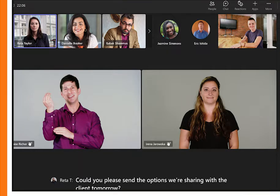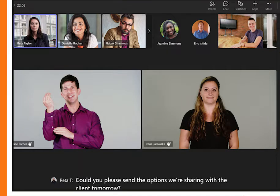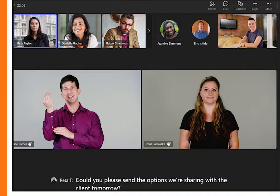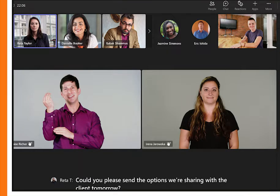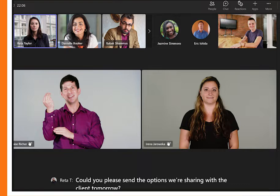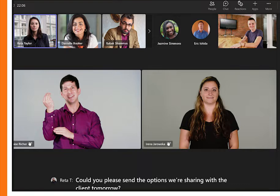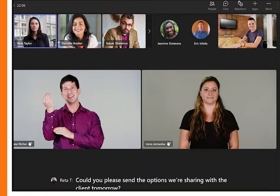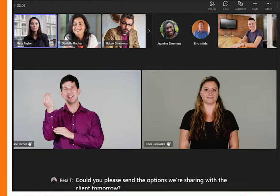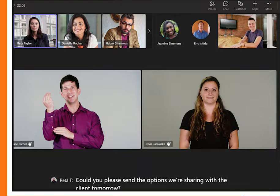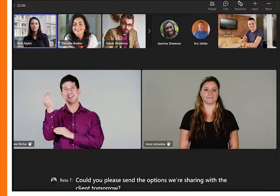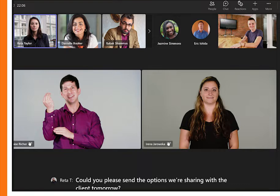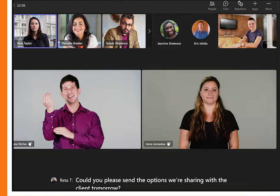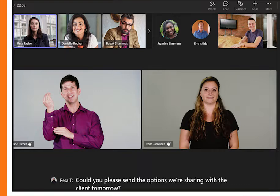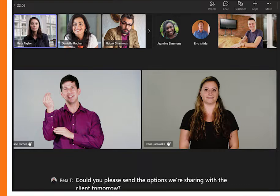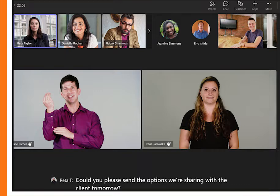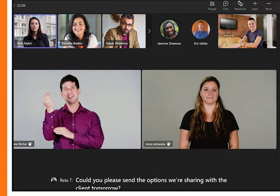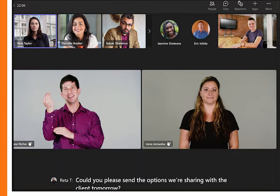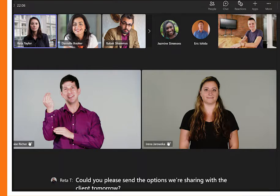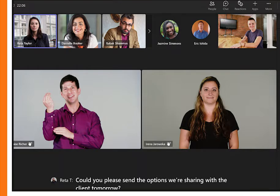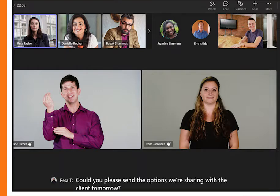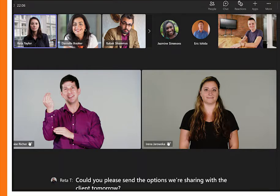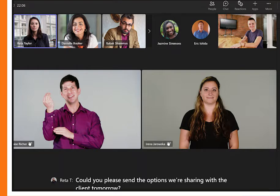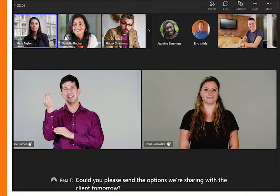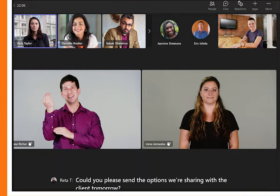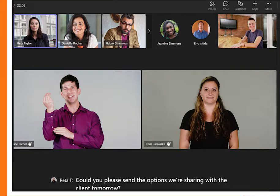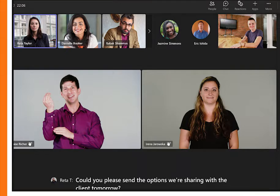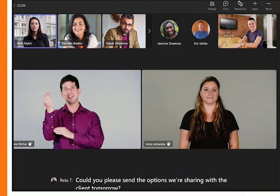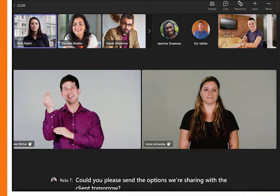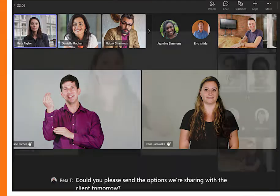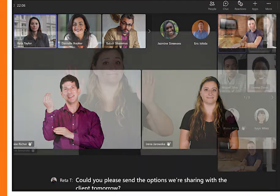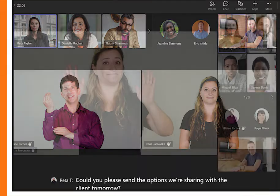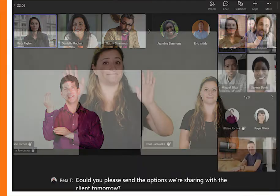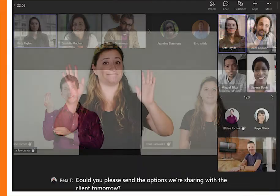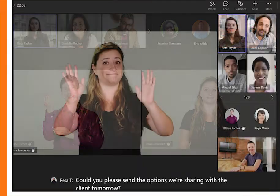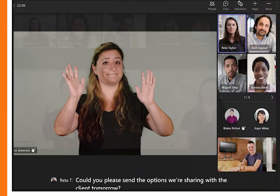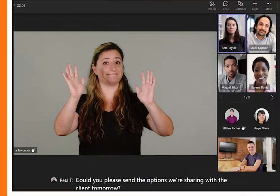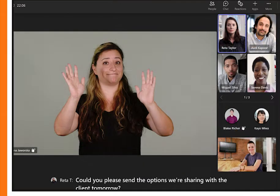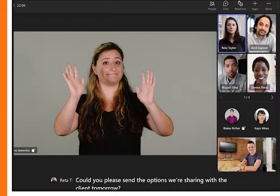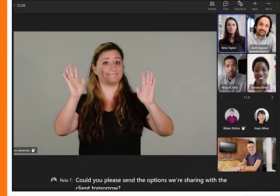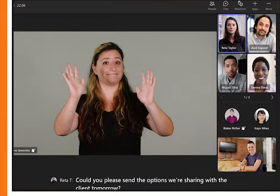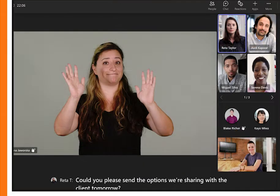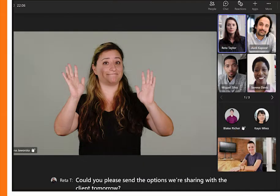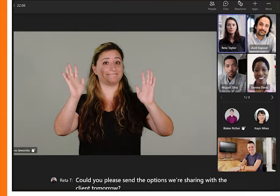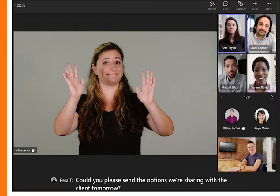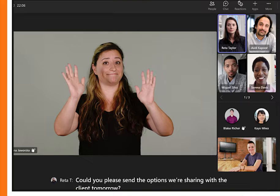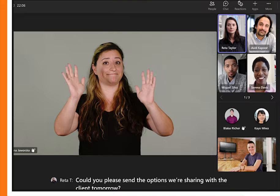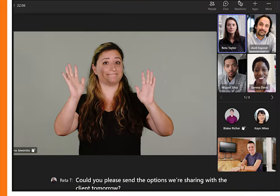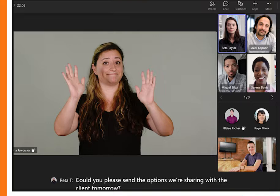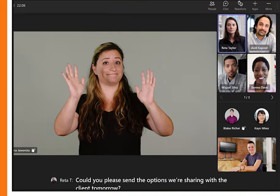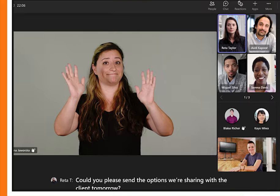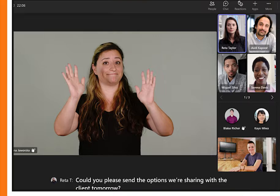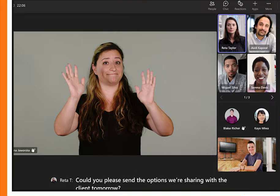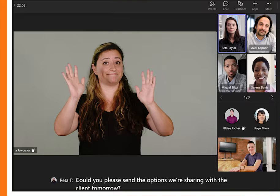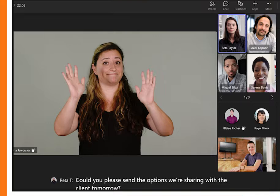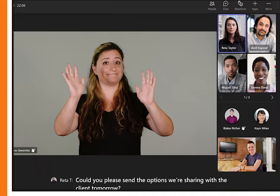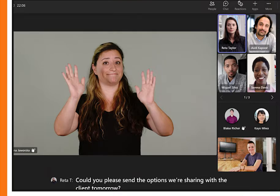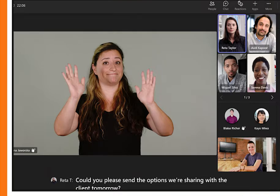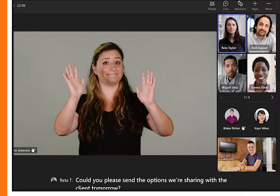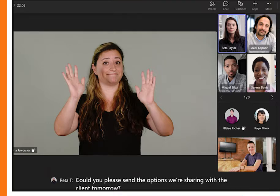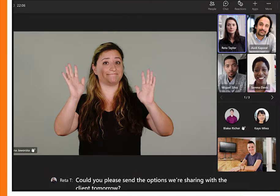By placing interpreter feeds in the center of the screen, Microsoft promises optimal aspect ratios and resolutions for viewing. Now, this